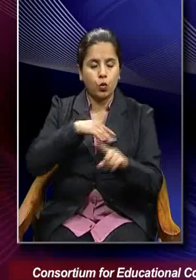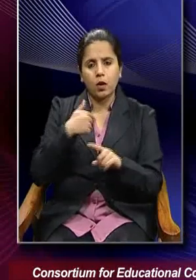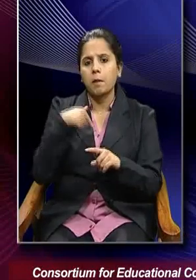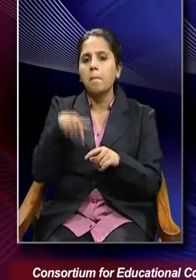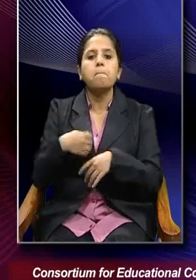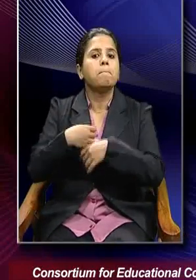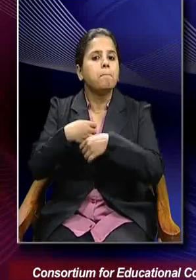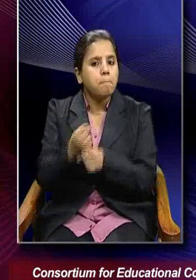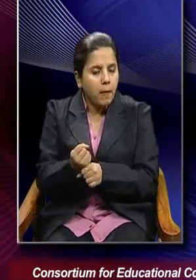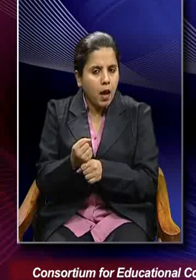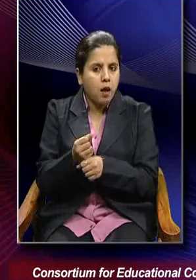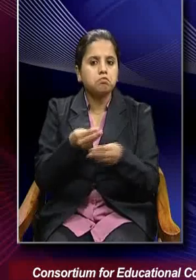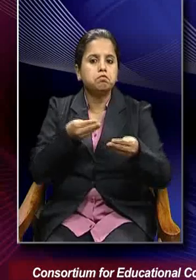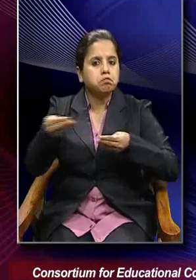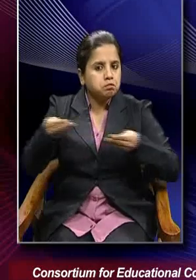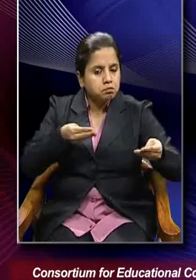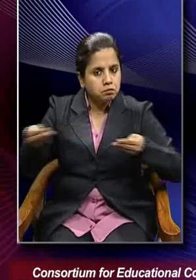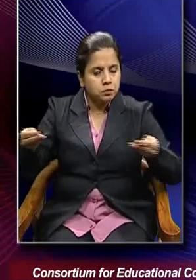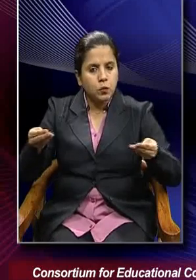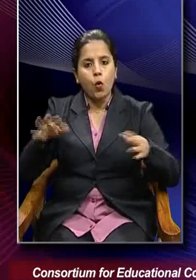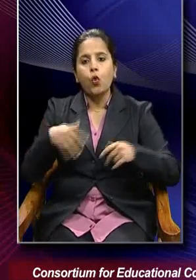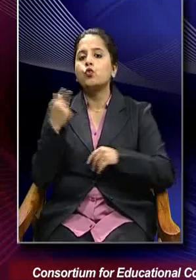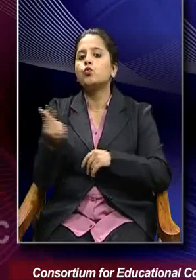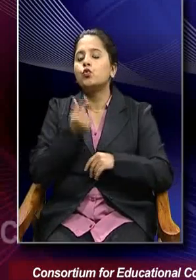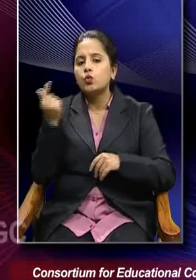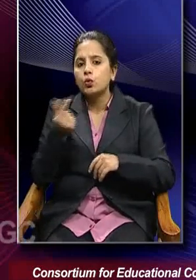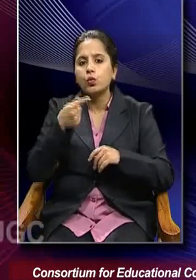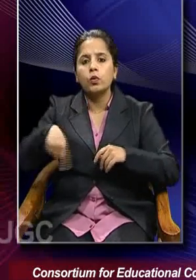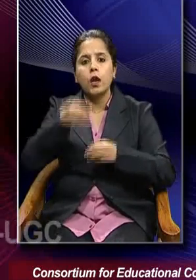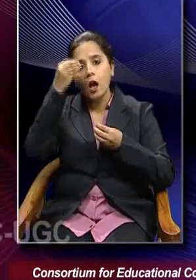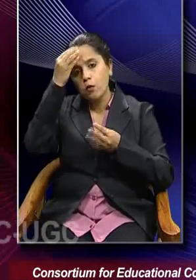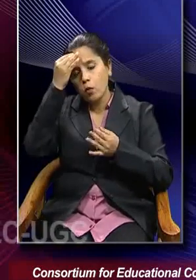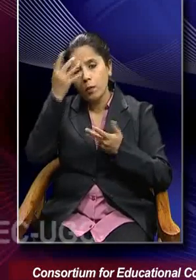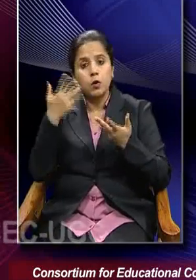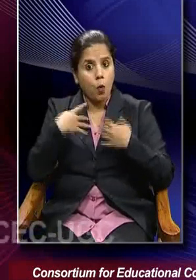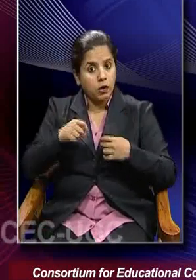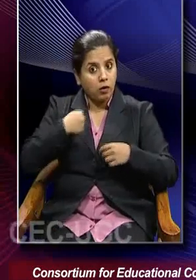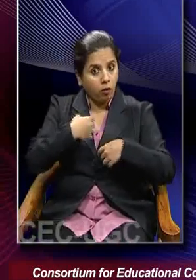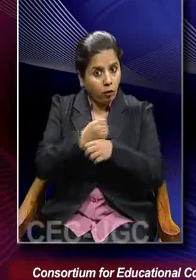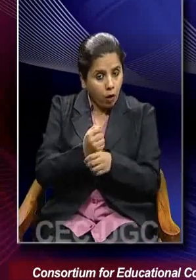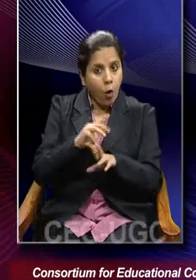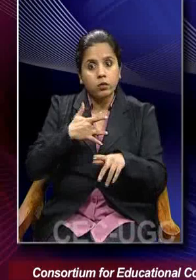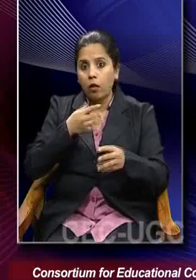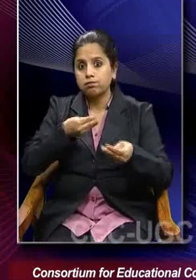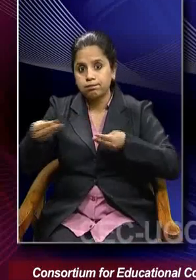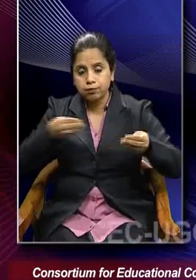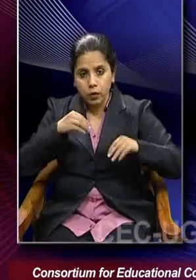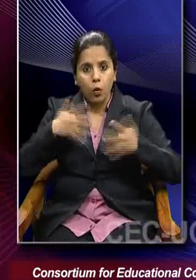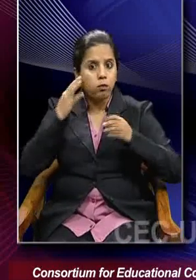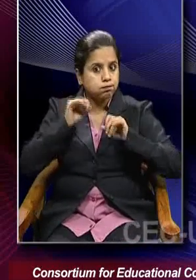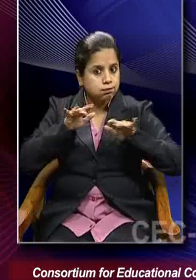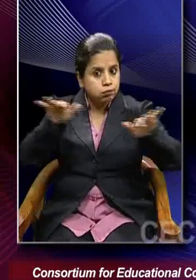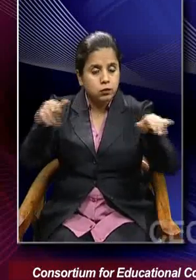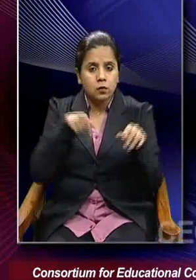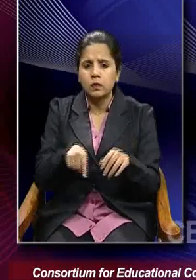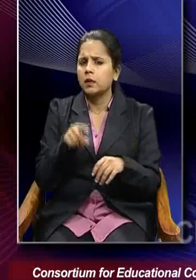creation, distribution and use of information is significant. In